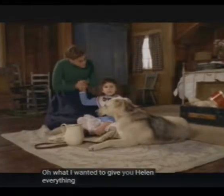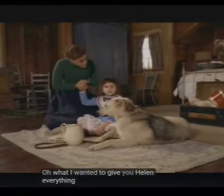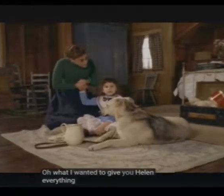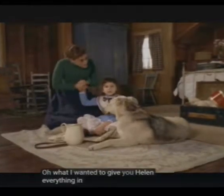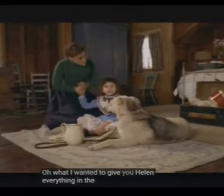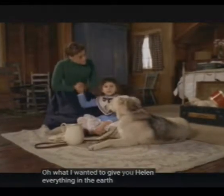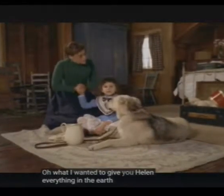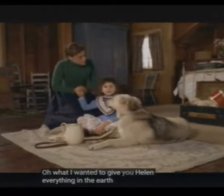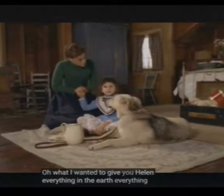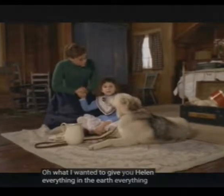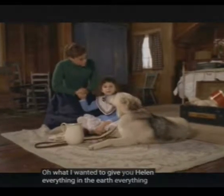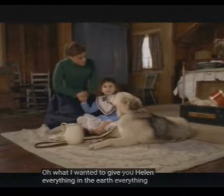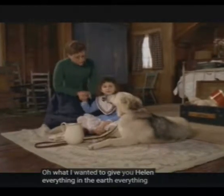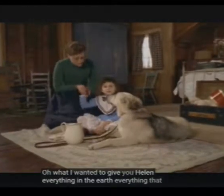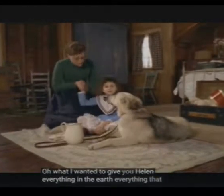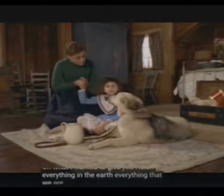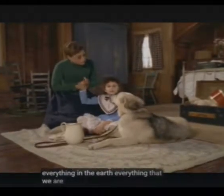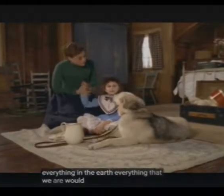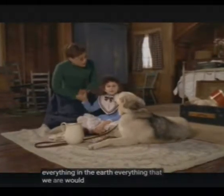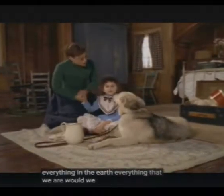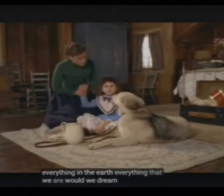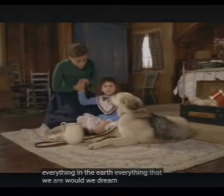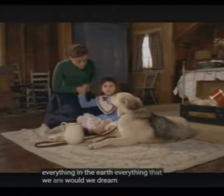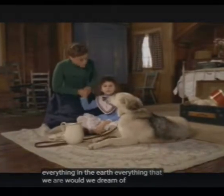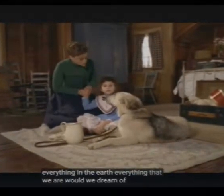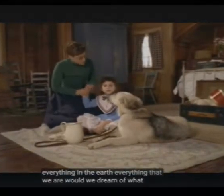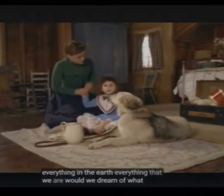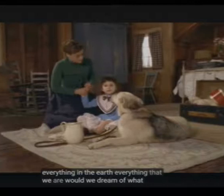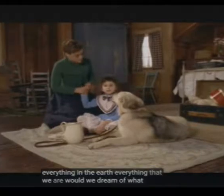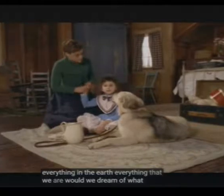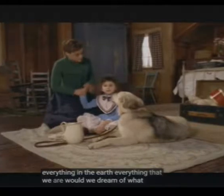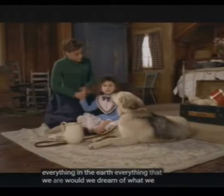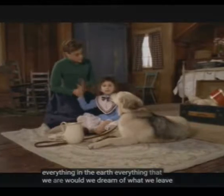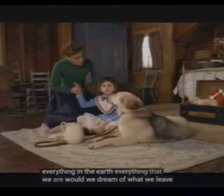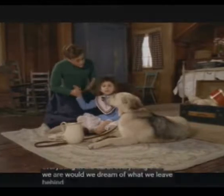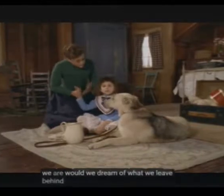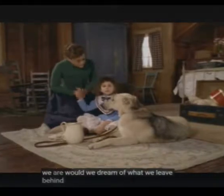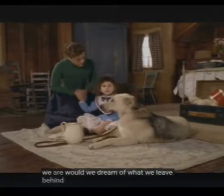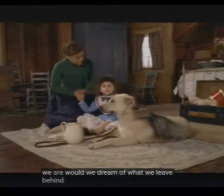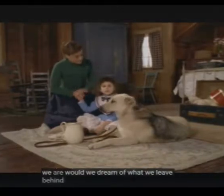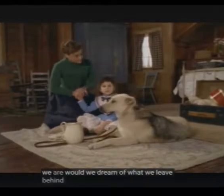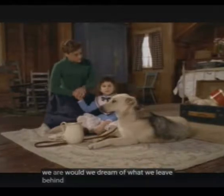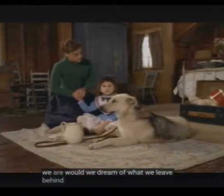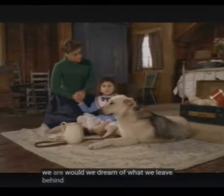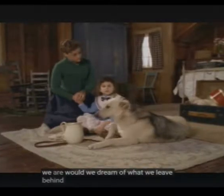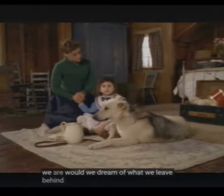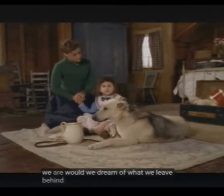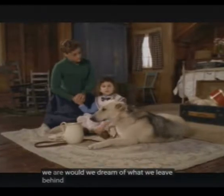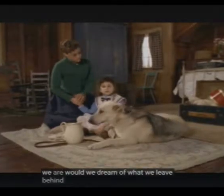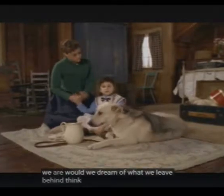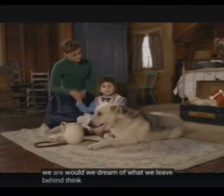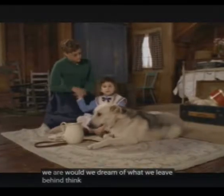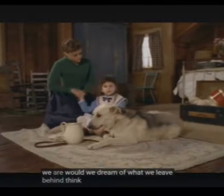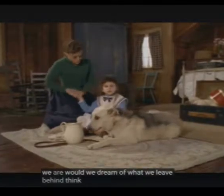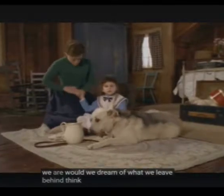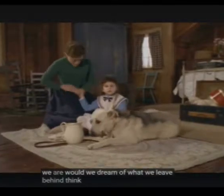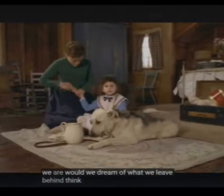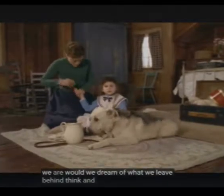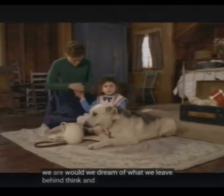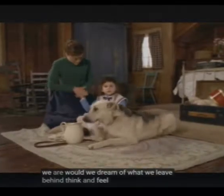Everything in the earth, everything that we are, what we dream of, what we leave behind, what we think and